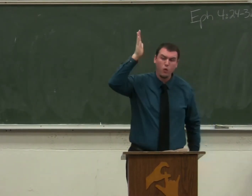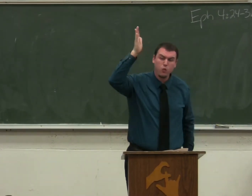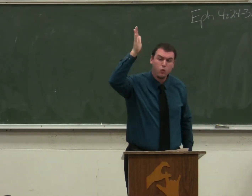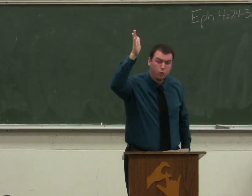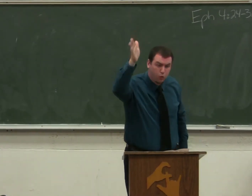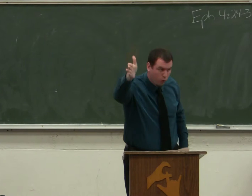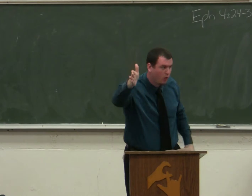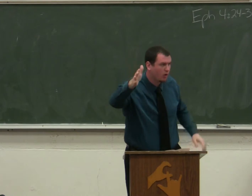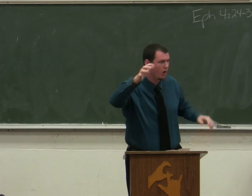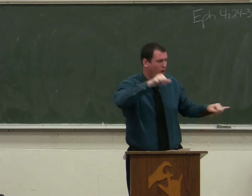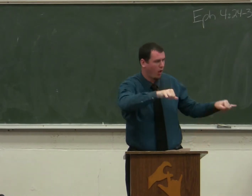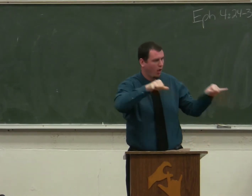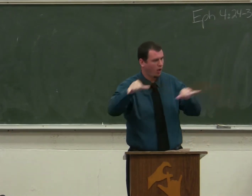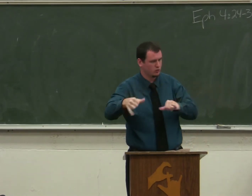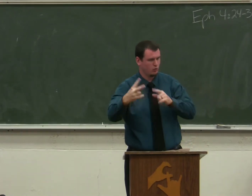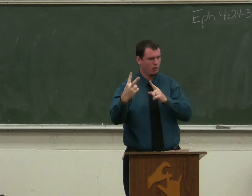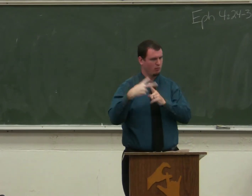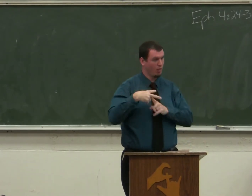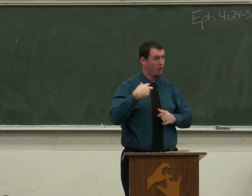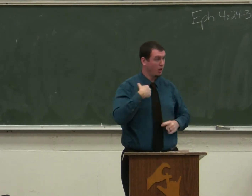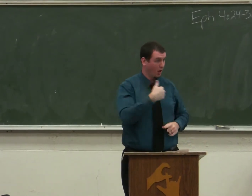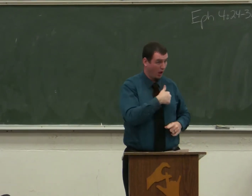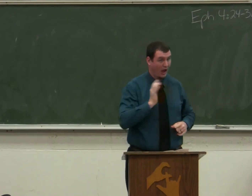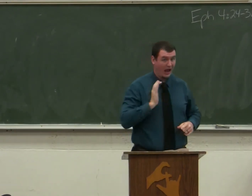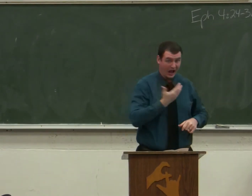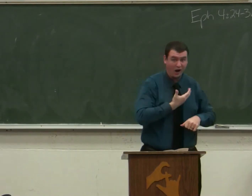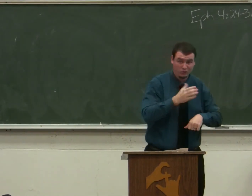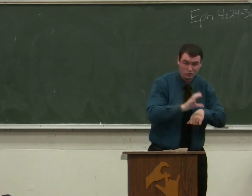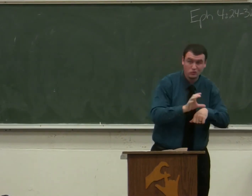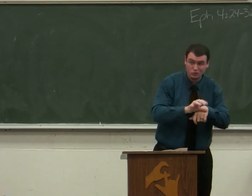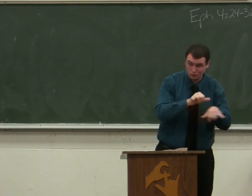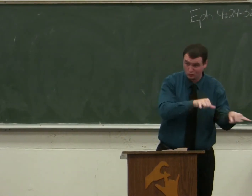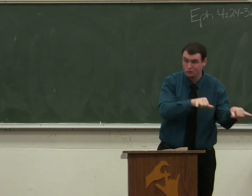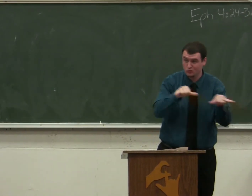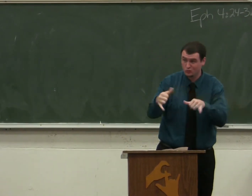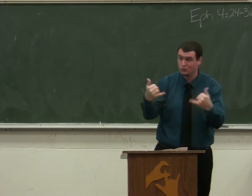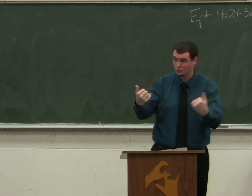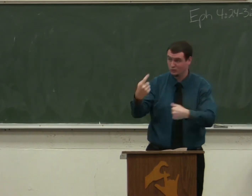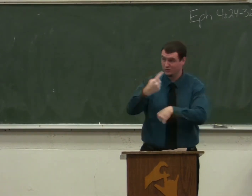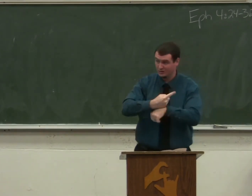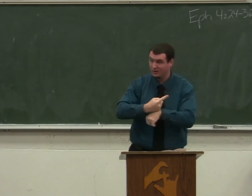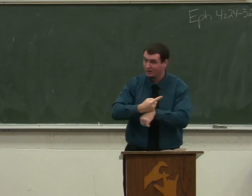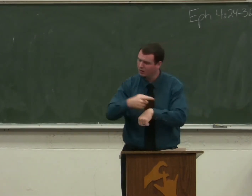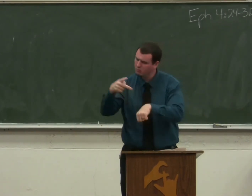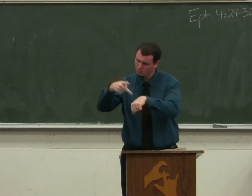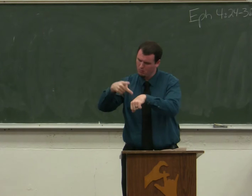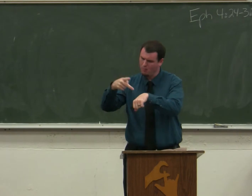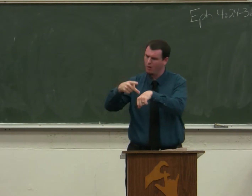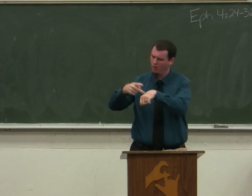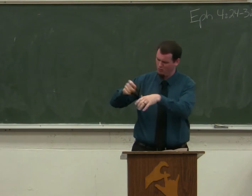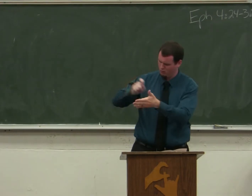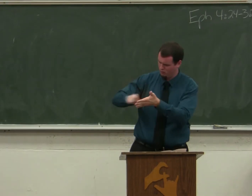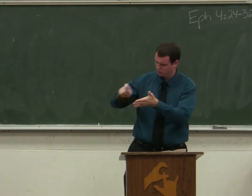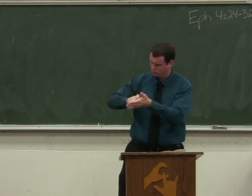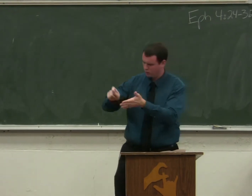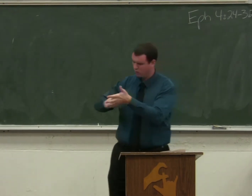in Ephesus, but it also applies to the future, to us, to the church, to the future church